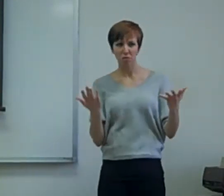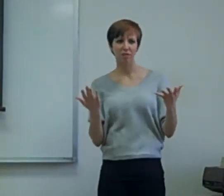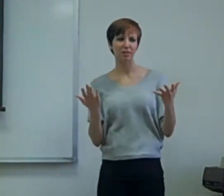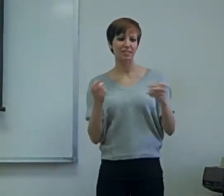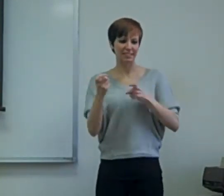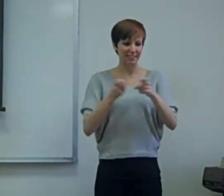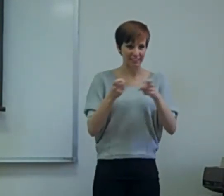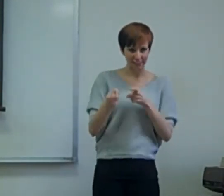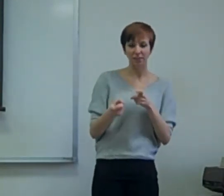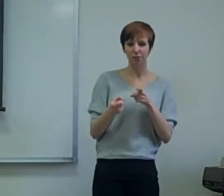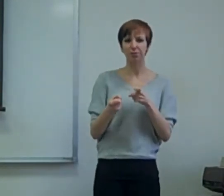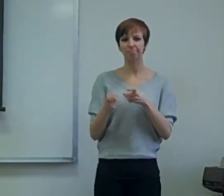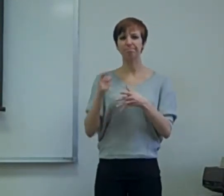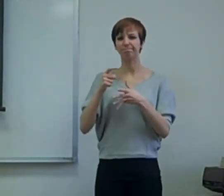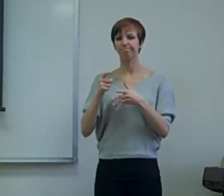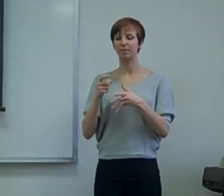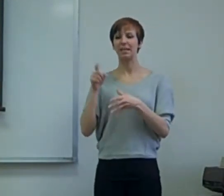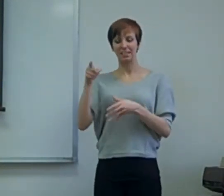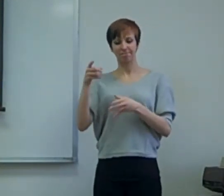Ross's theory is prescriptive